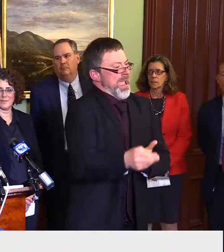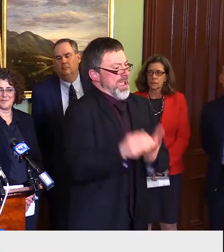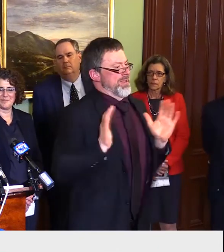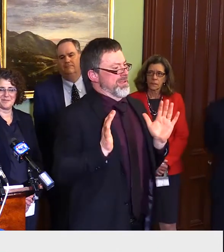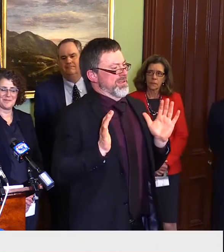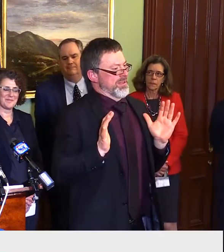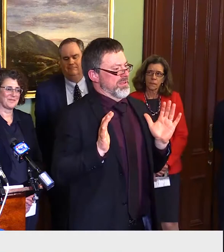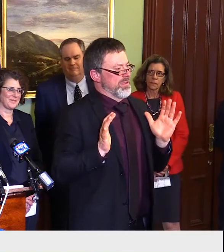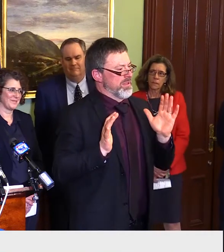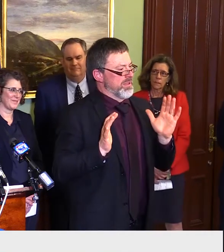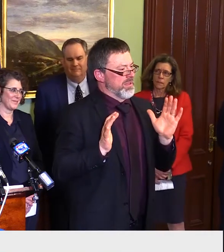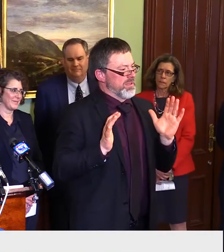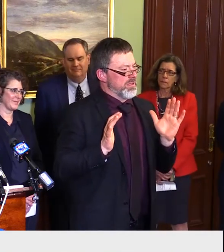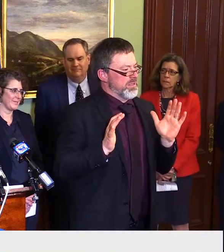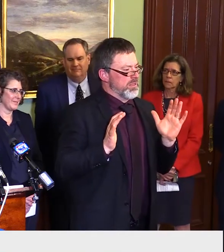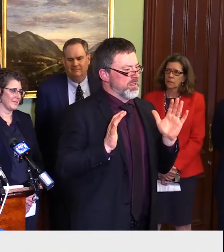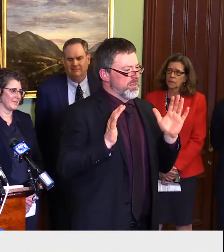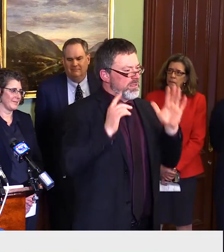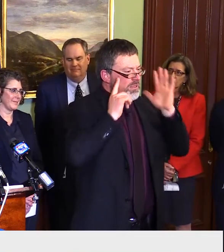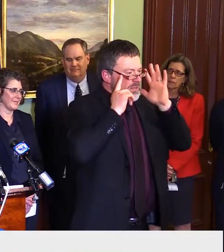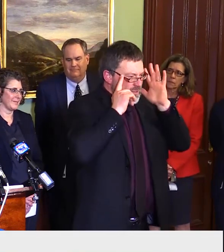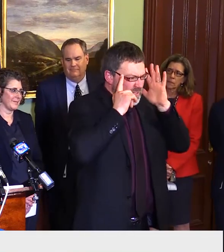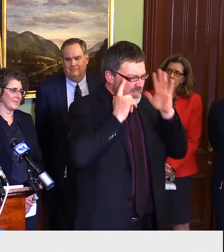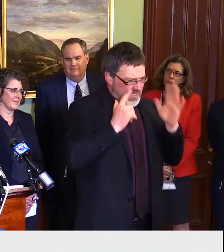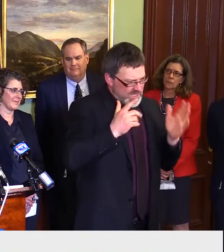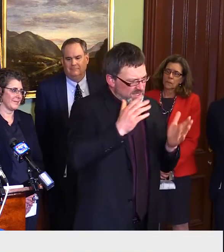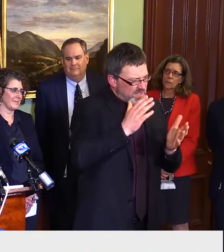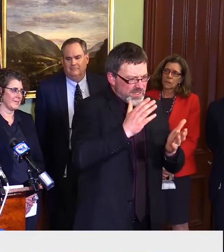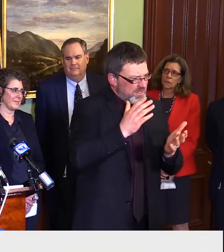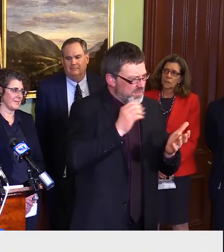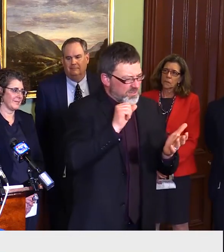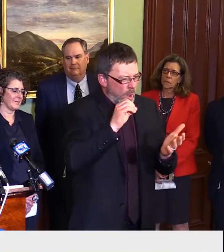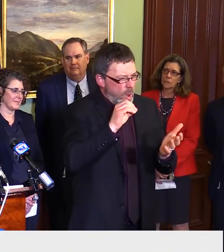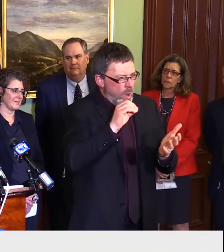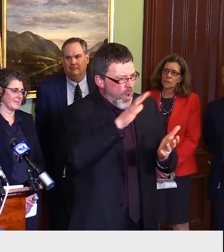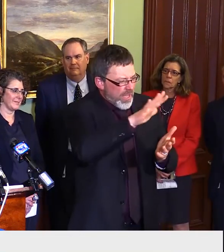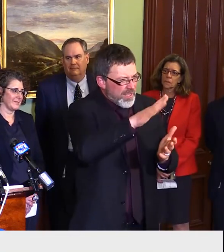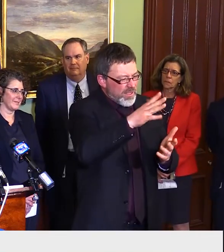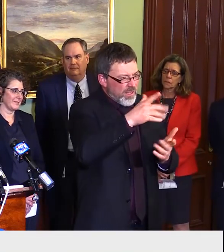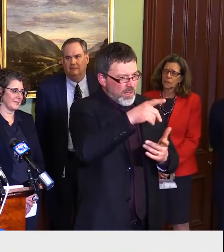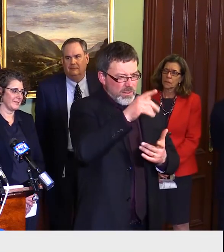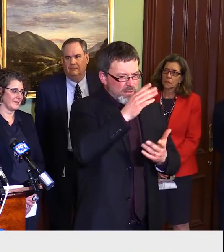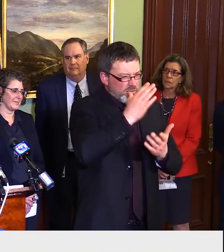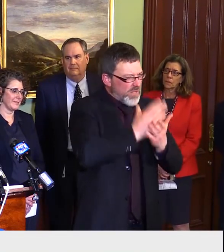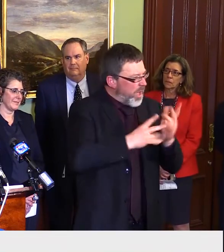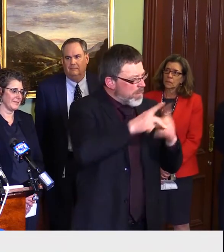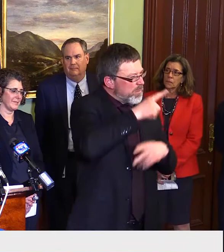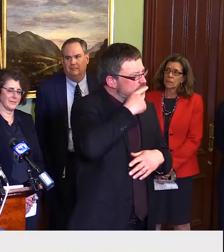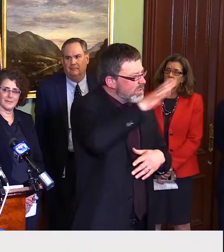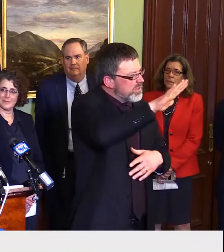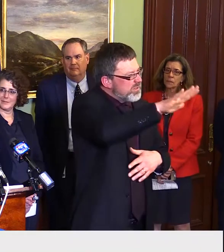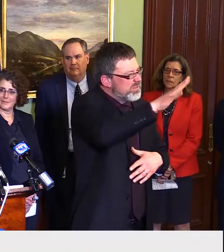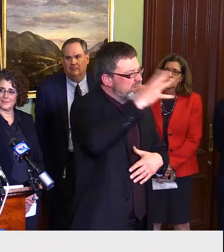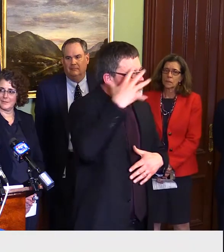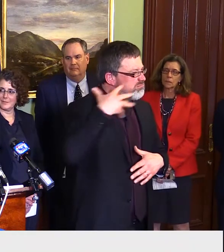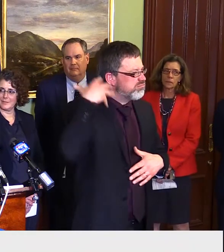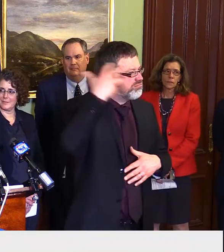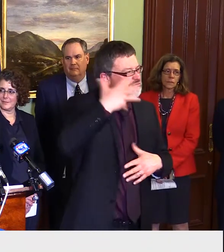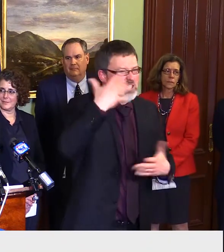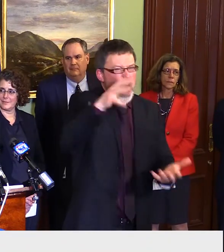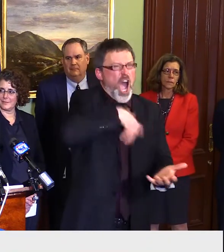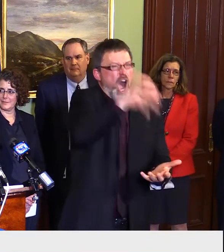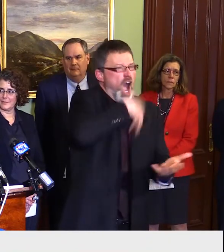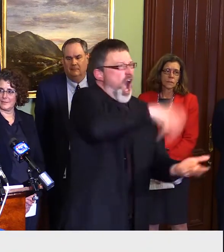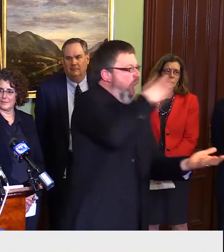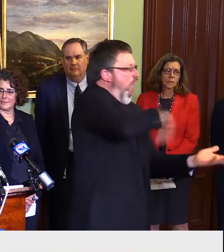are. If we look out over what your needs are over the next 3 to 4 weeks, that's all you need to have at